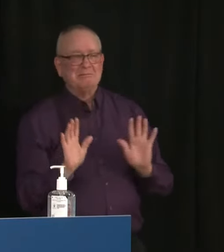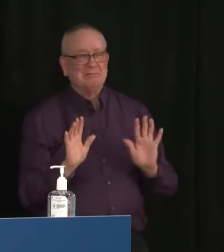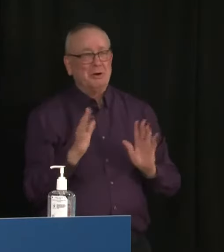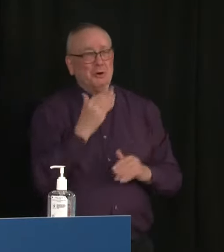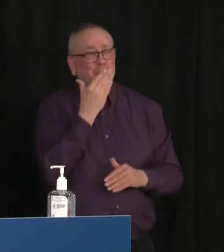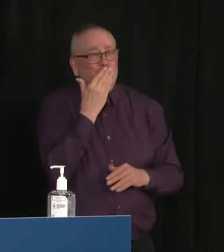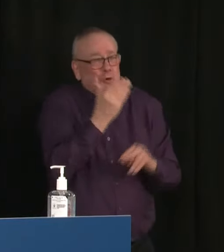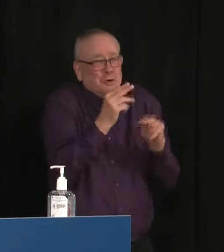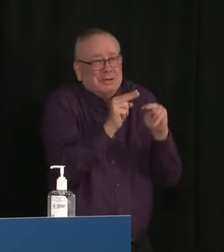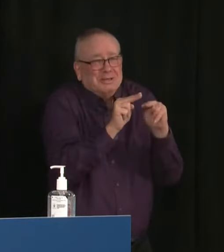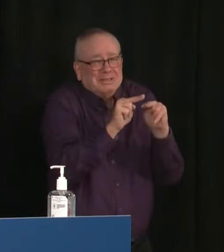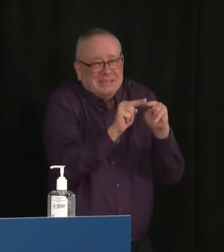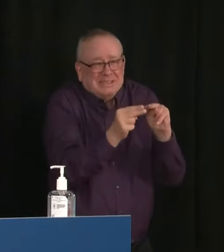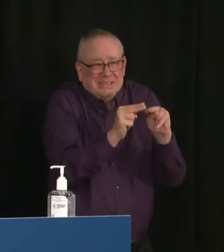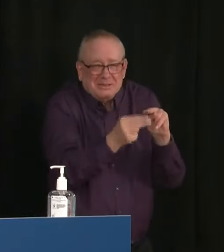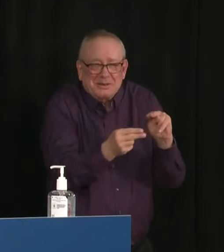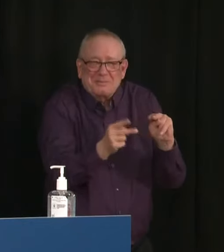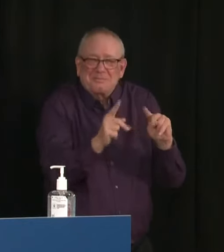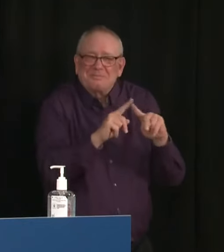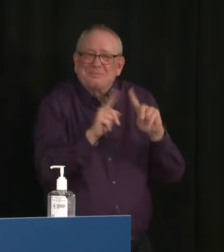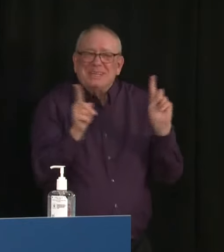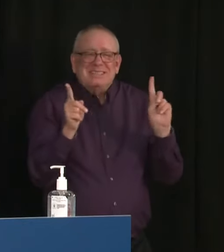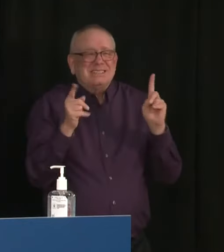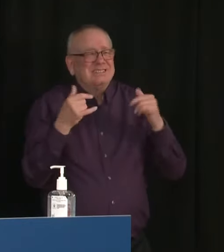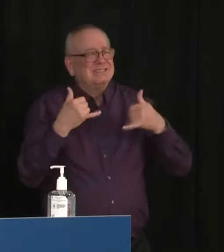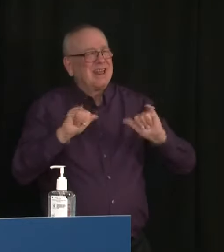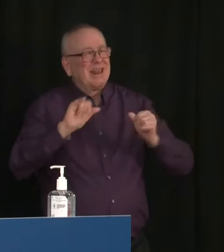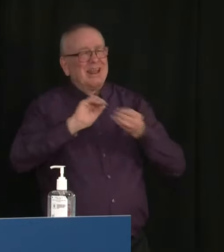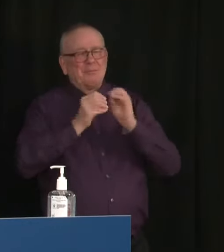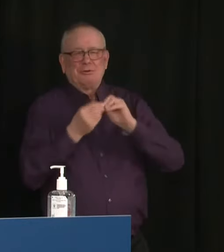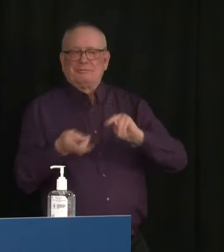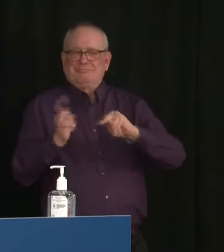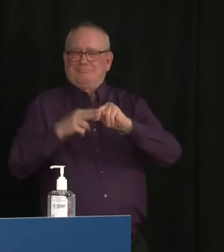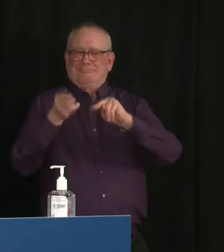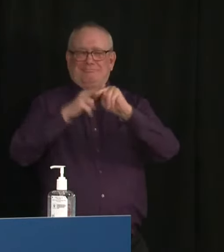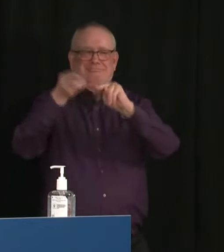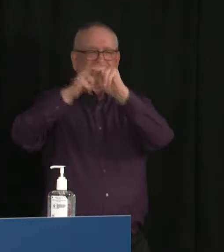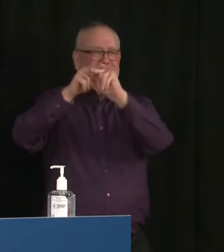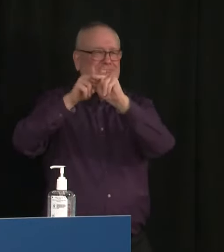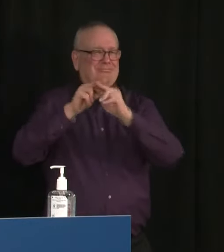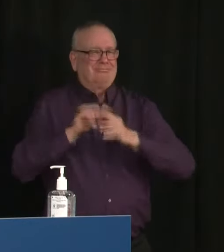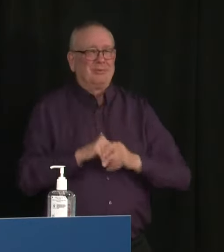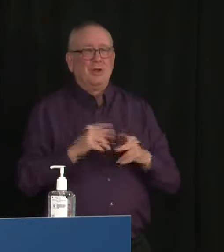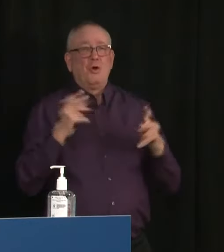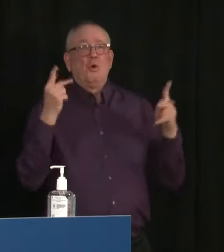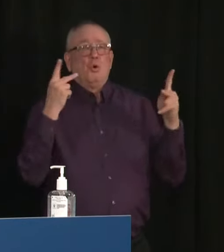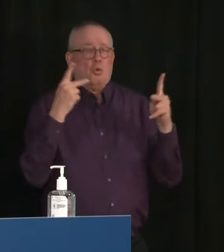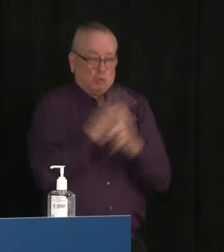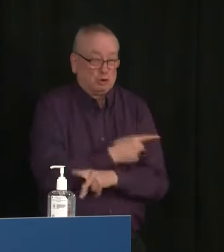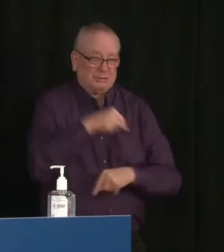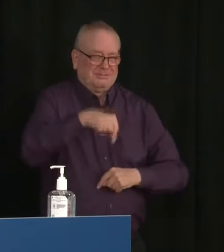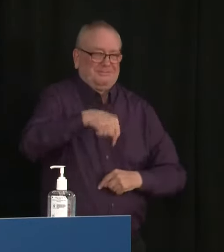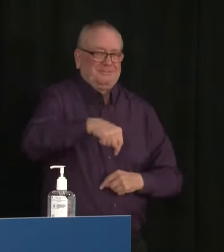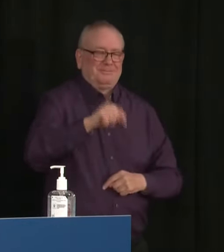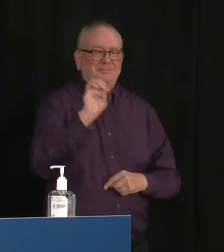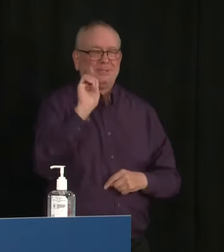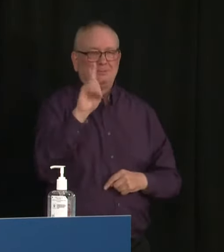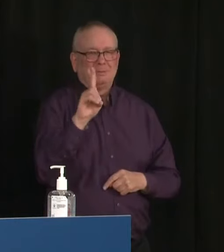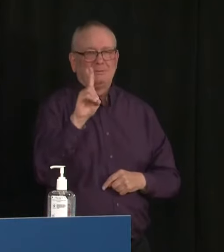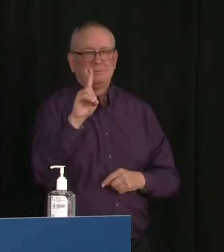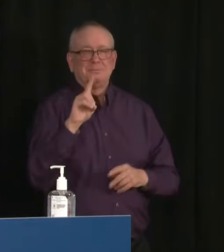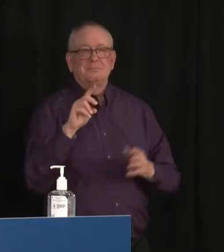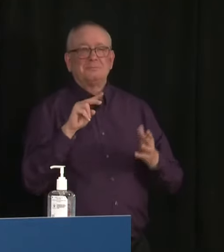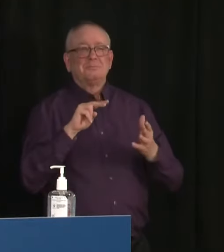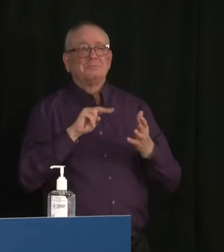growing, especially in Edmonton. Simply put, we are still heading in the wrong direction. There